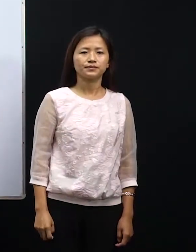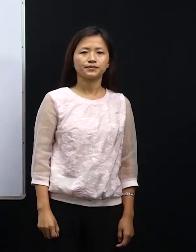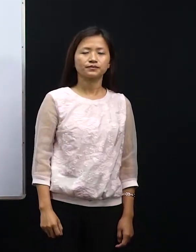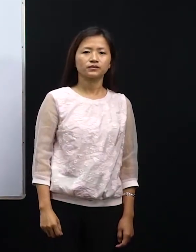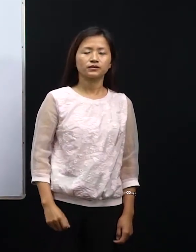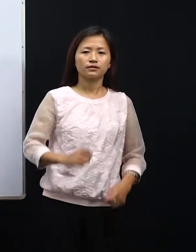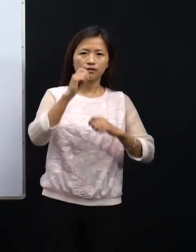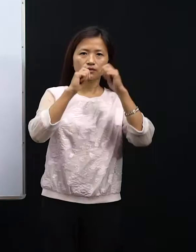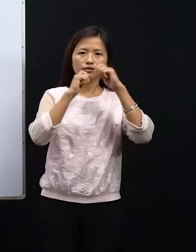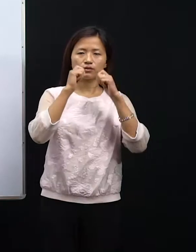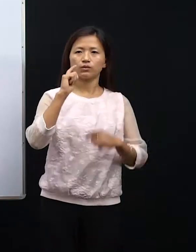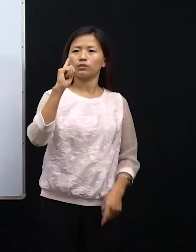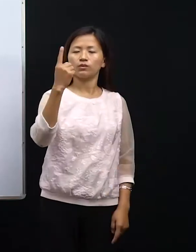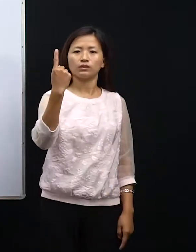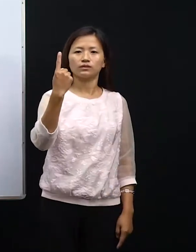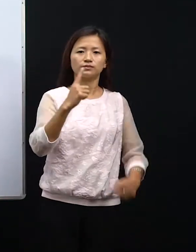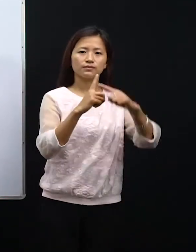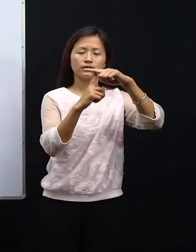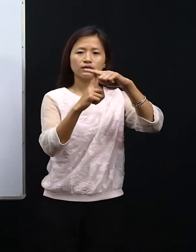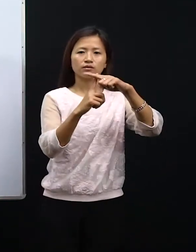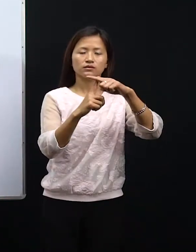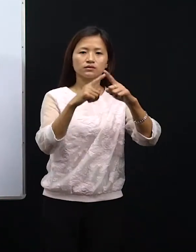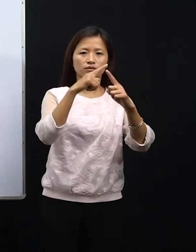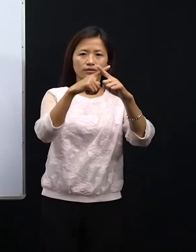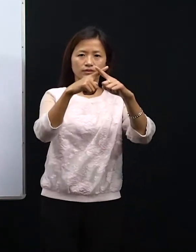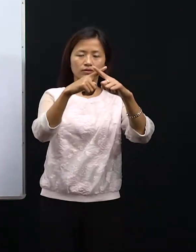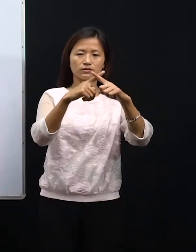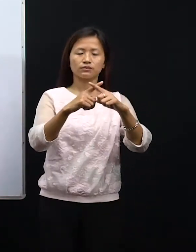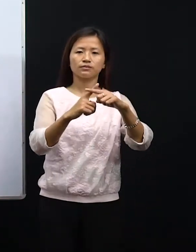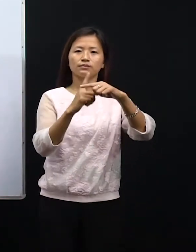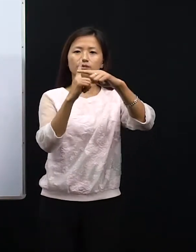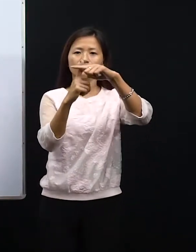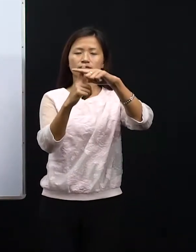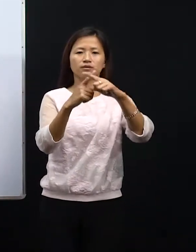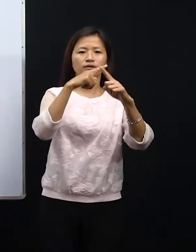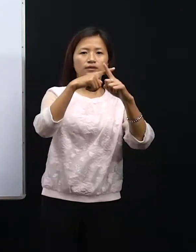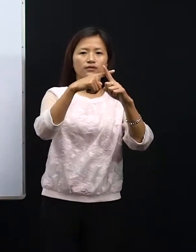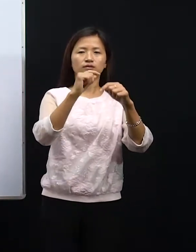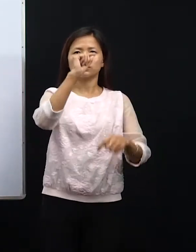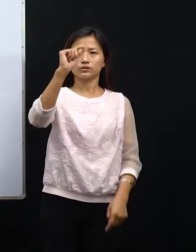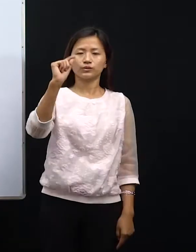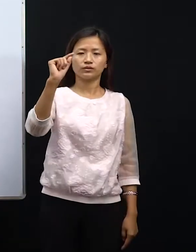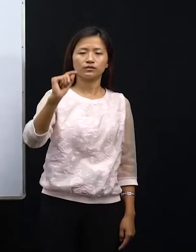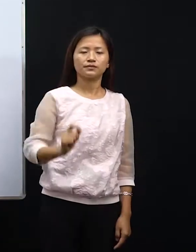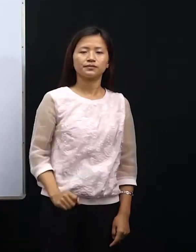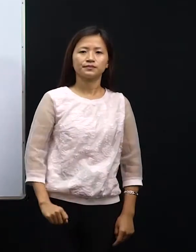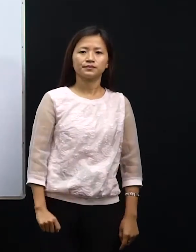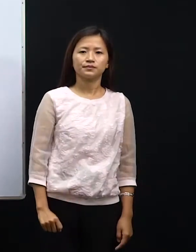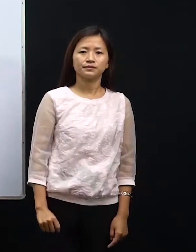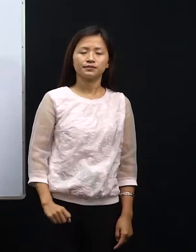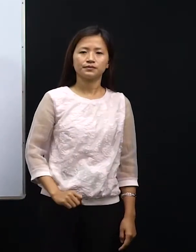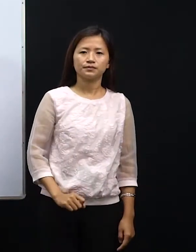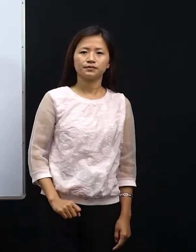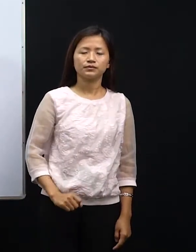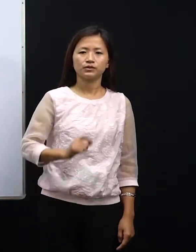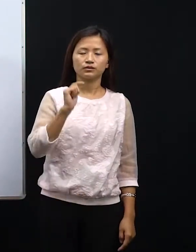the expression is 1 plus x square. So